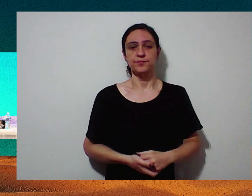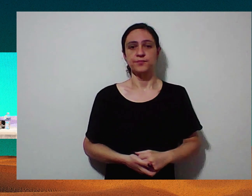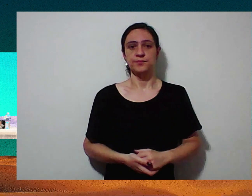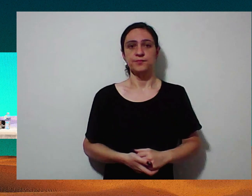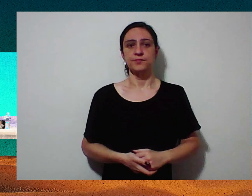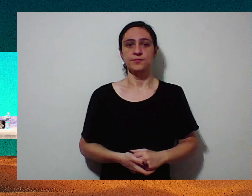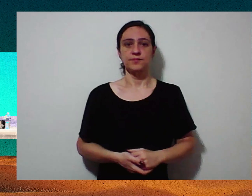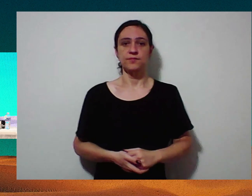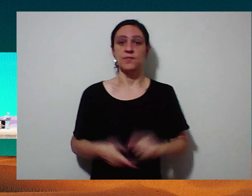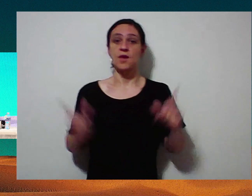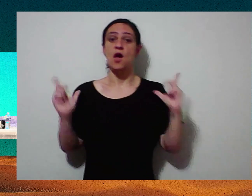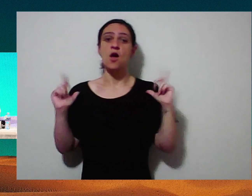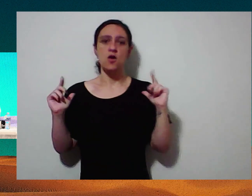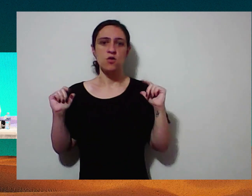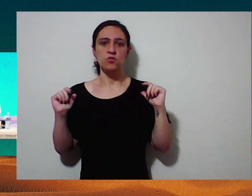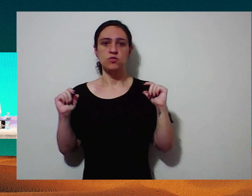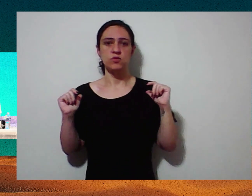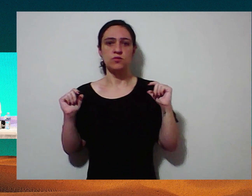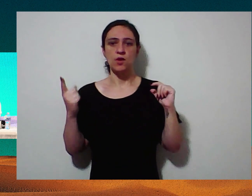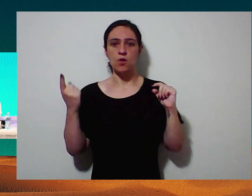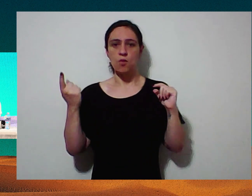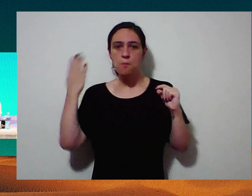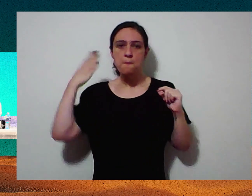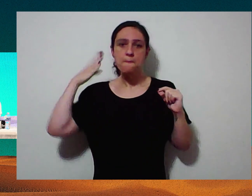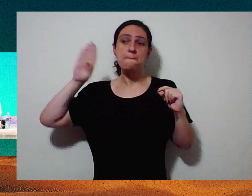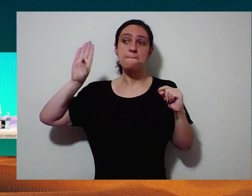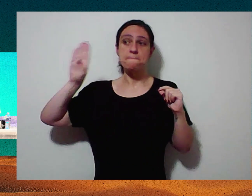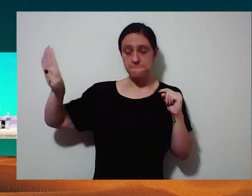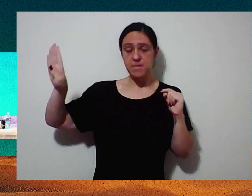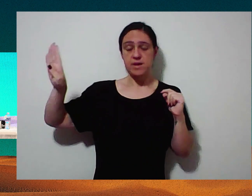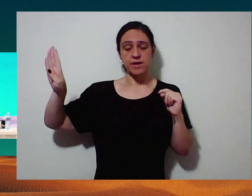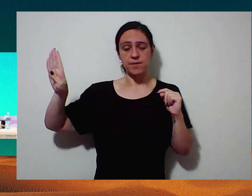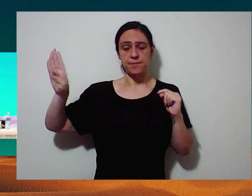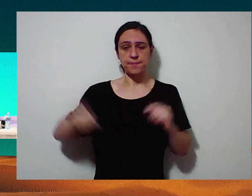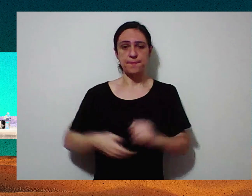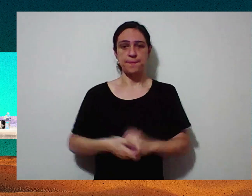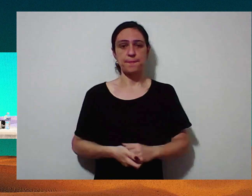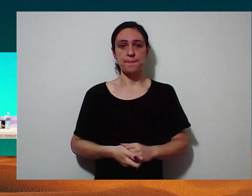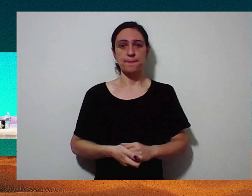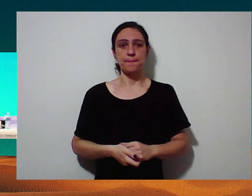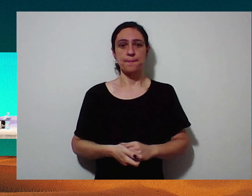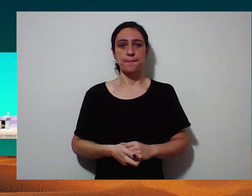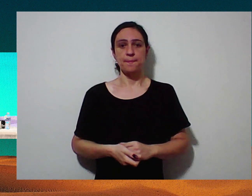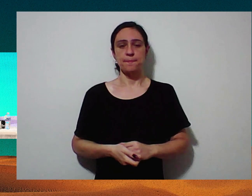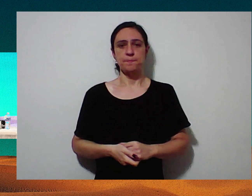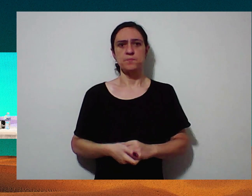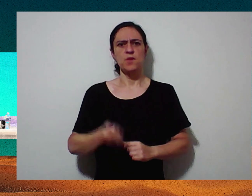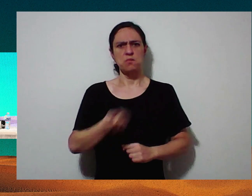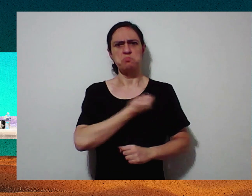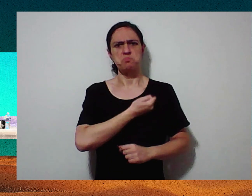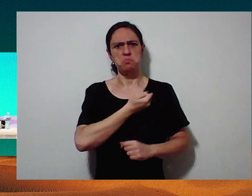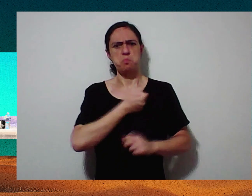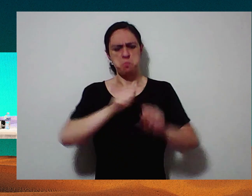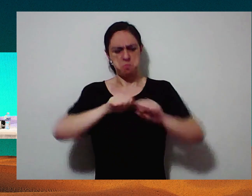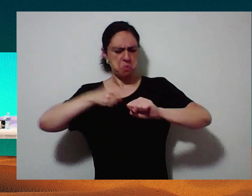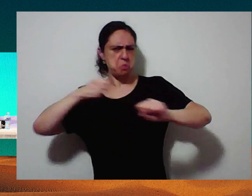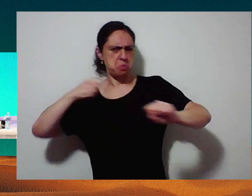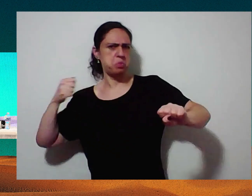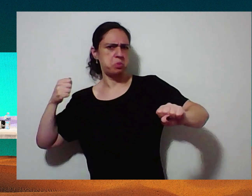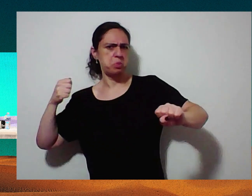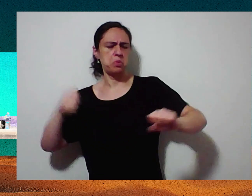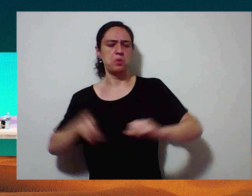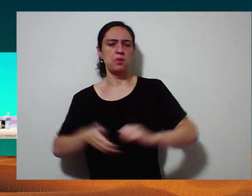tem 1 bilhão. Lucifer has 1 billion. Número muito grande. A huge number. Divide